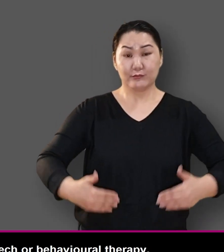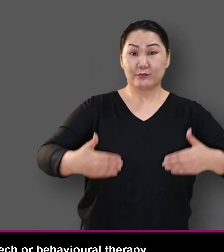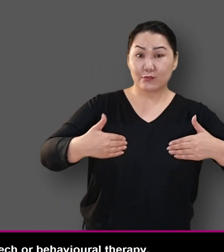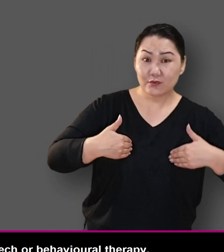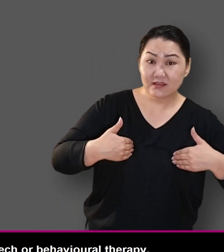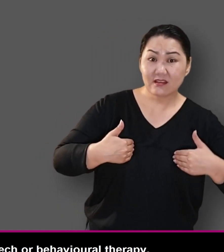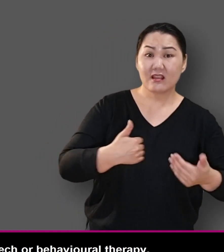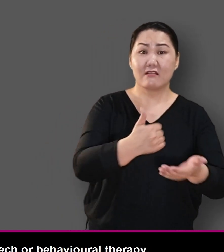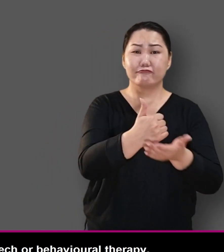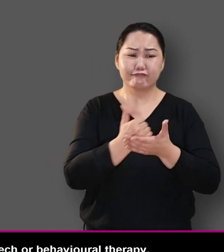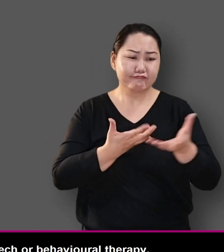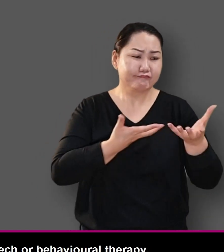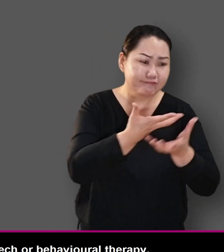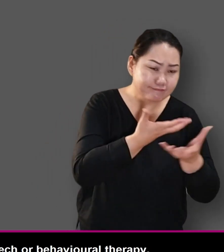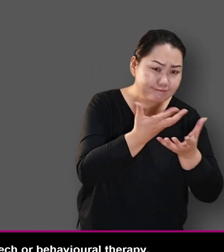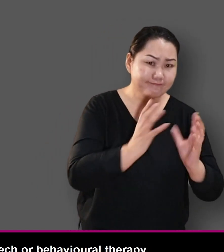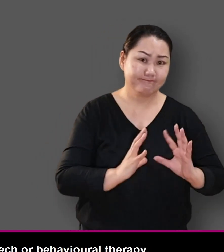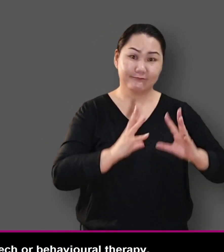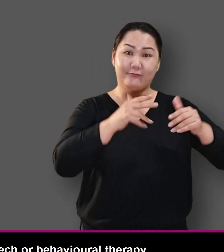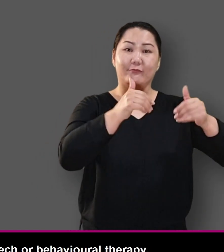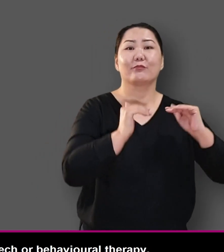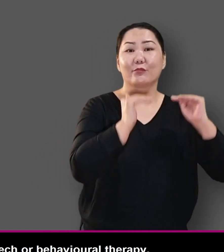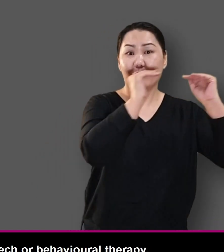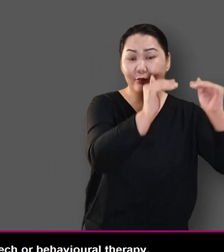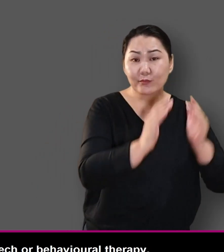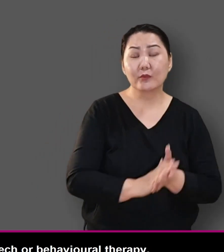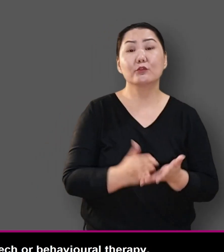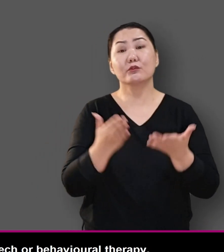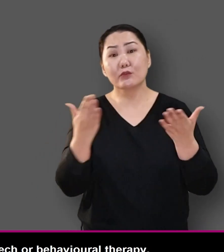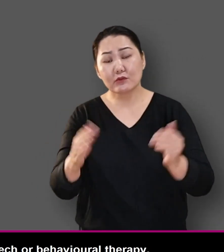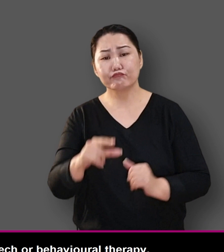such as physical, speech, or behavioral therapy.